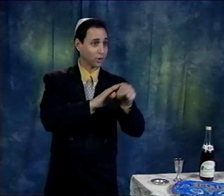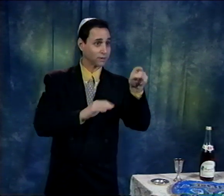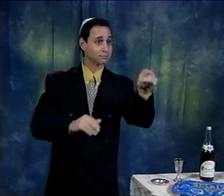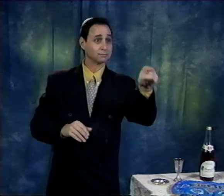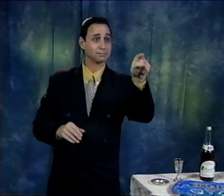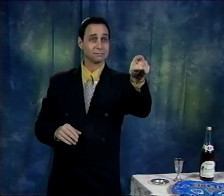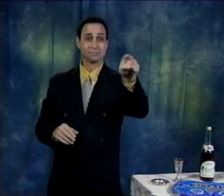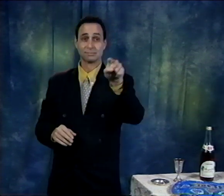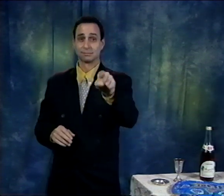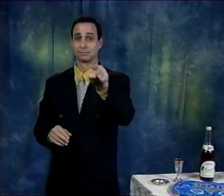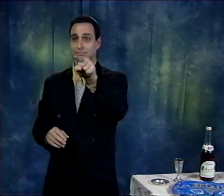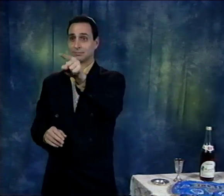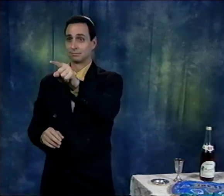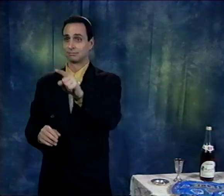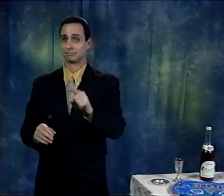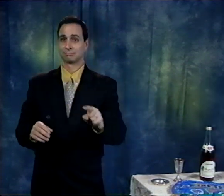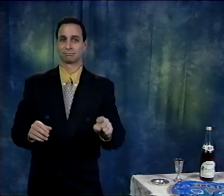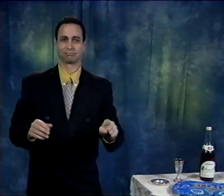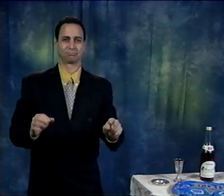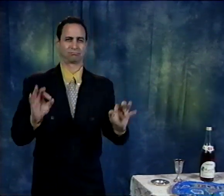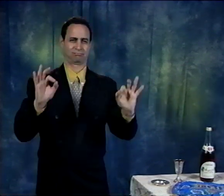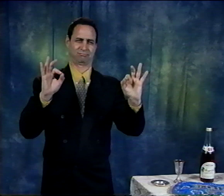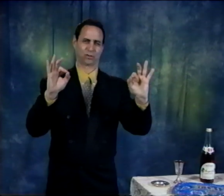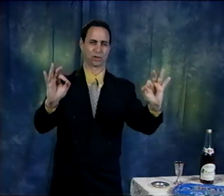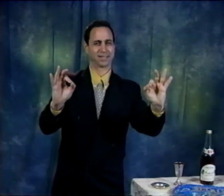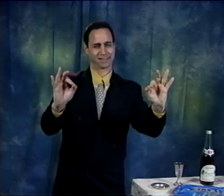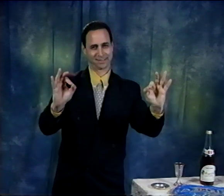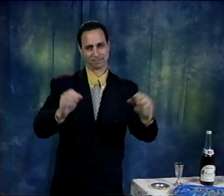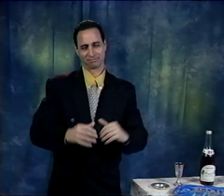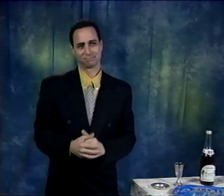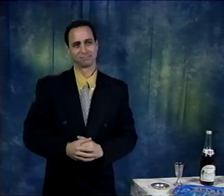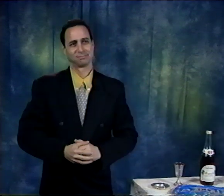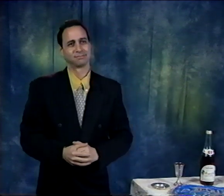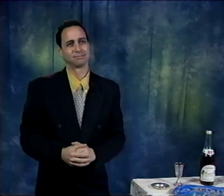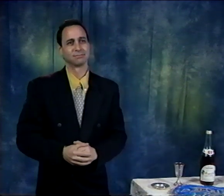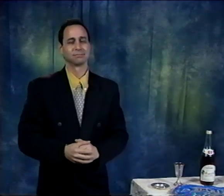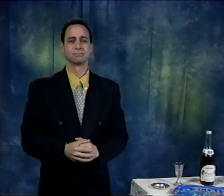Is your wine glass full over there? Everybody's is full? Good.